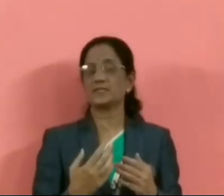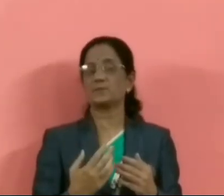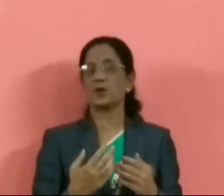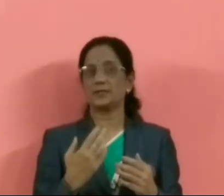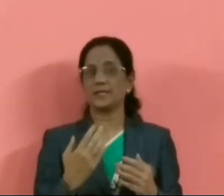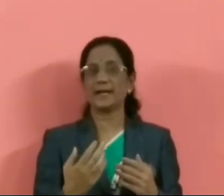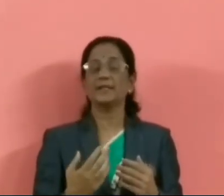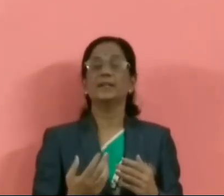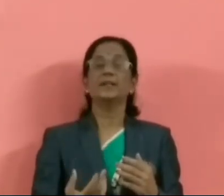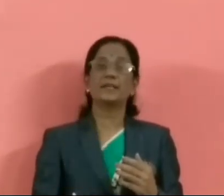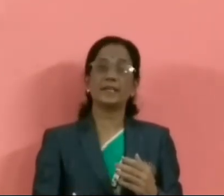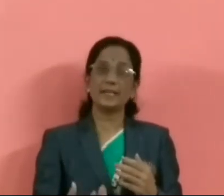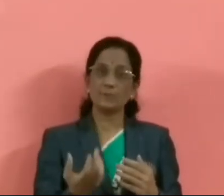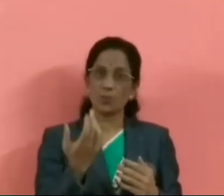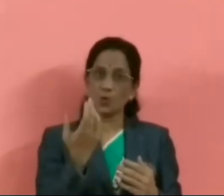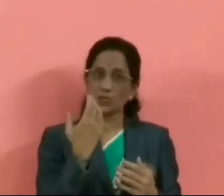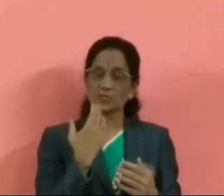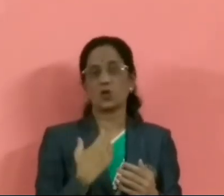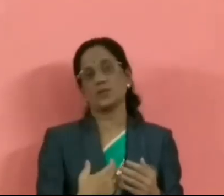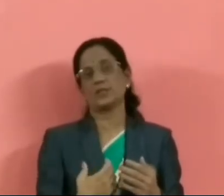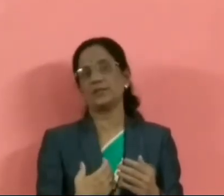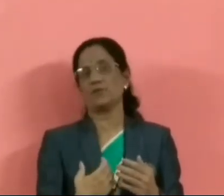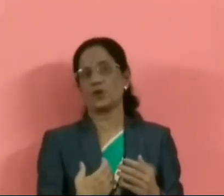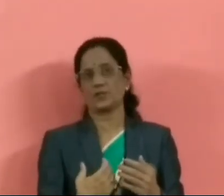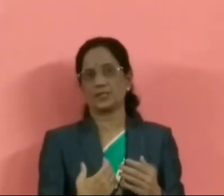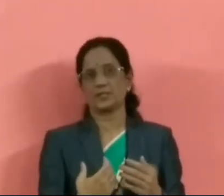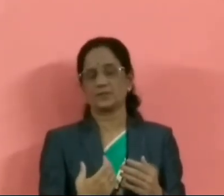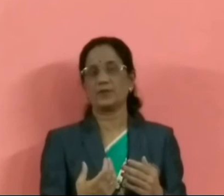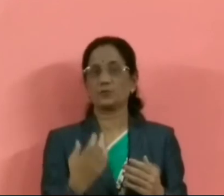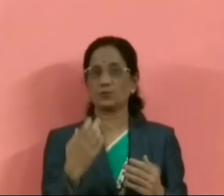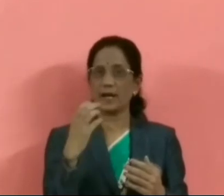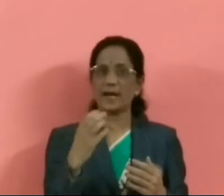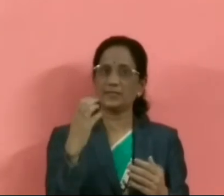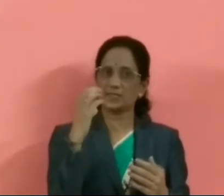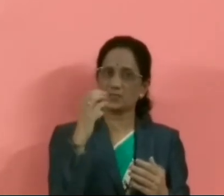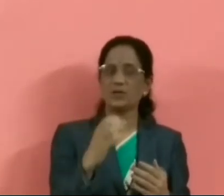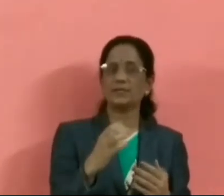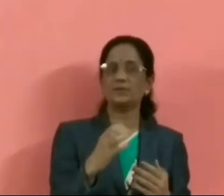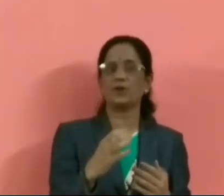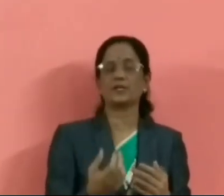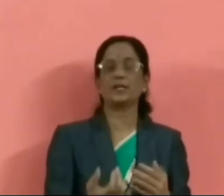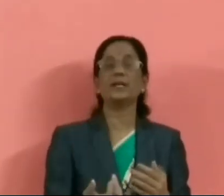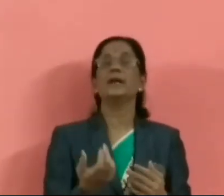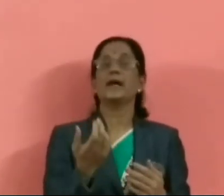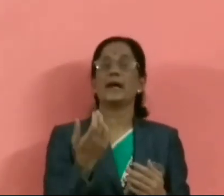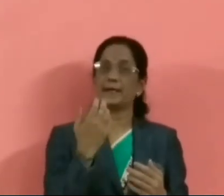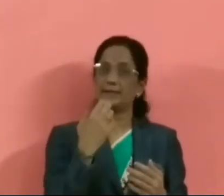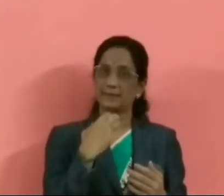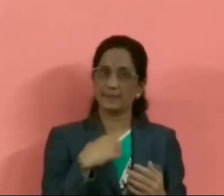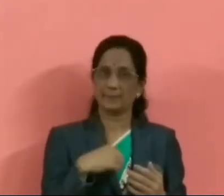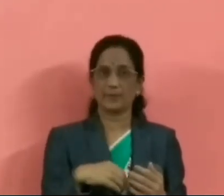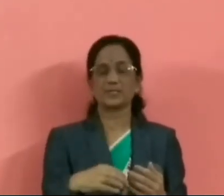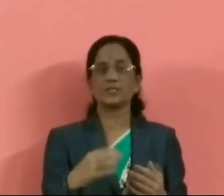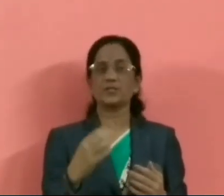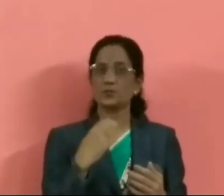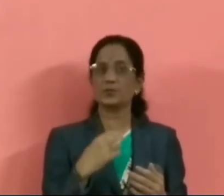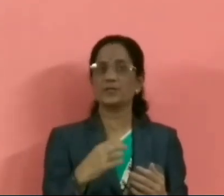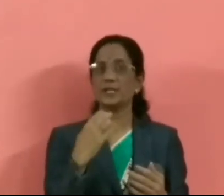for that. Drink more salty water. We have to add the salt in water and the person should drink the